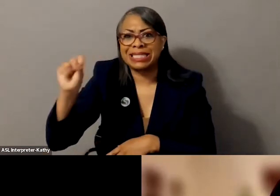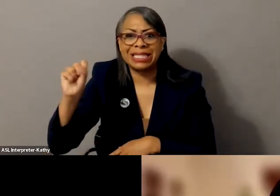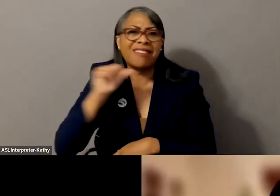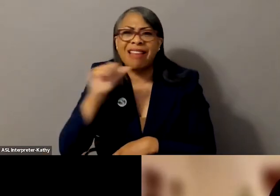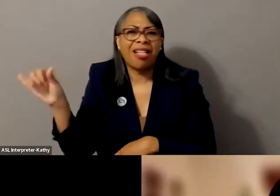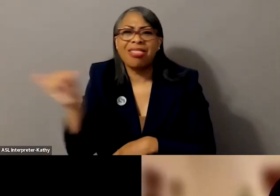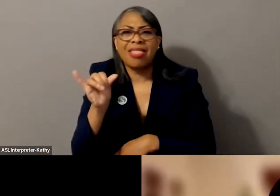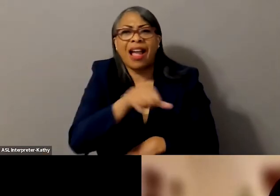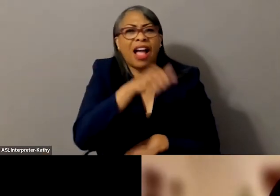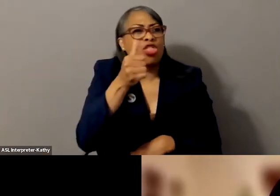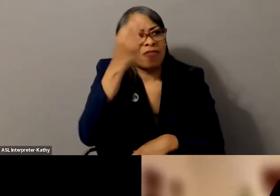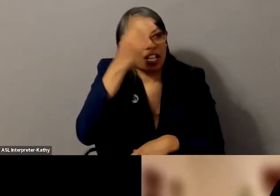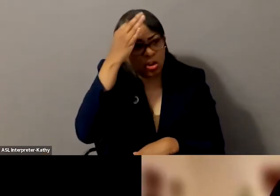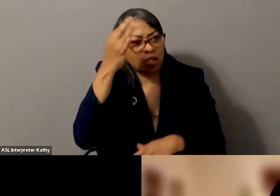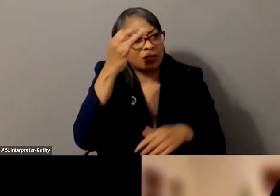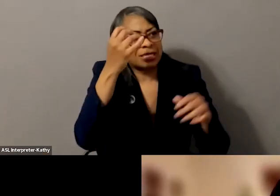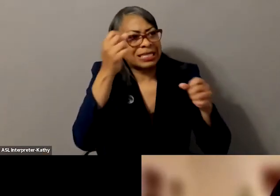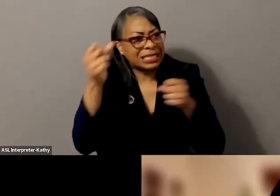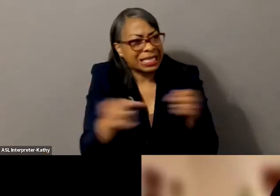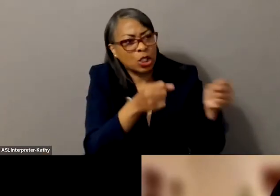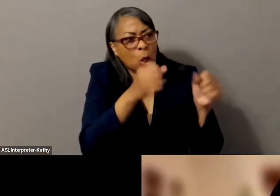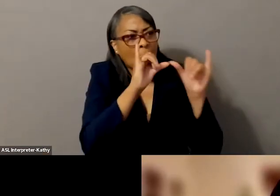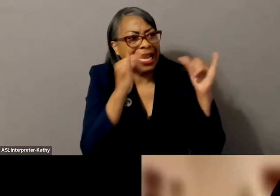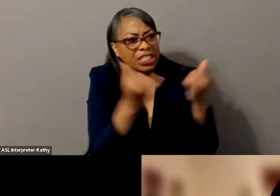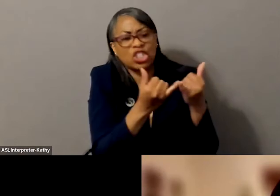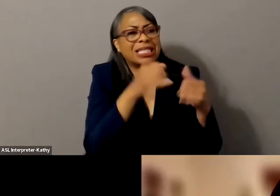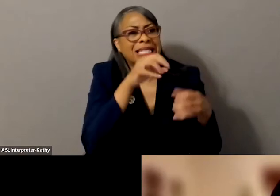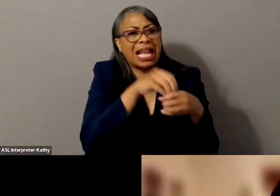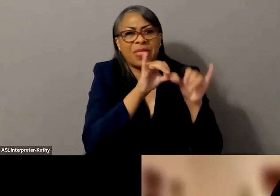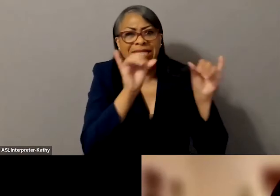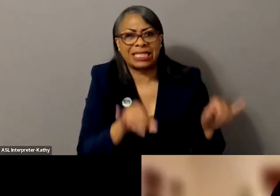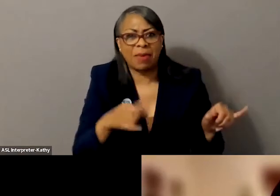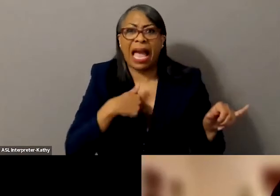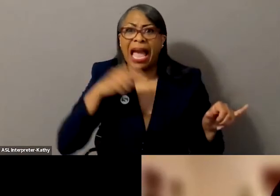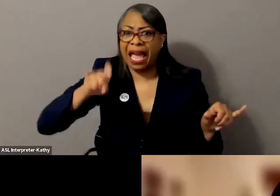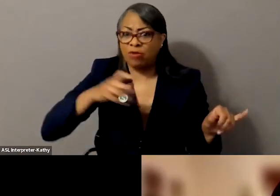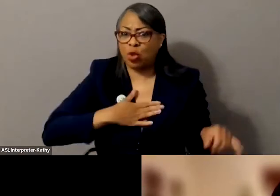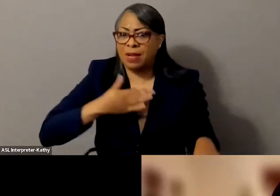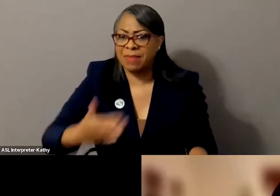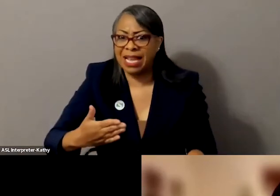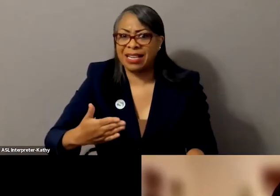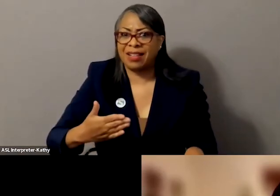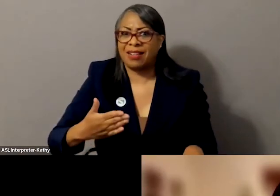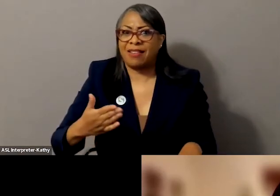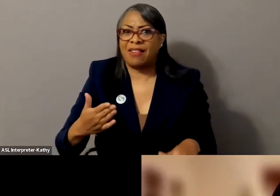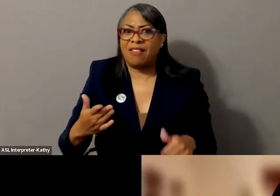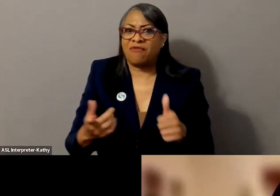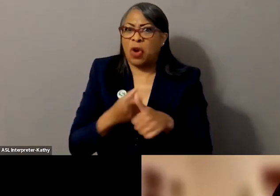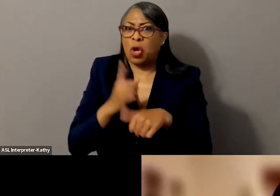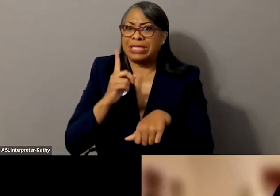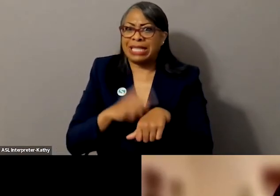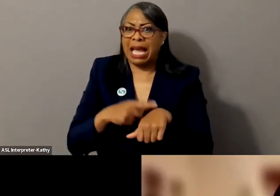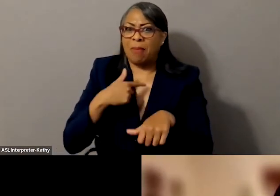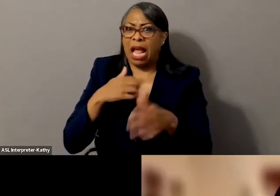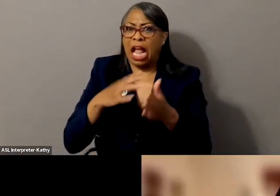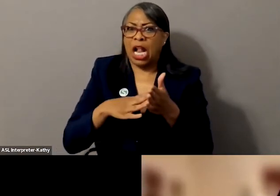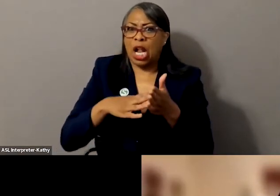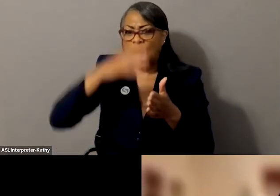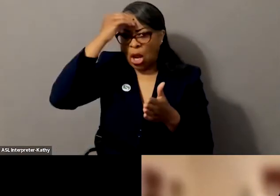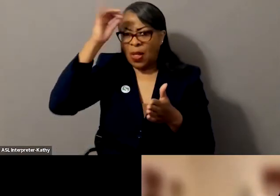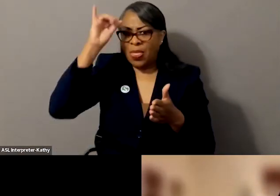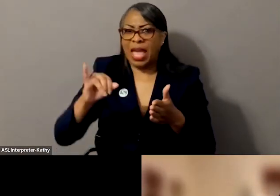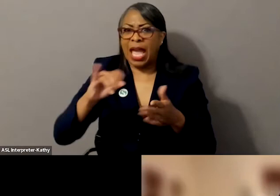federal statistical agencies in the center and in the system. I have to admit, I don't think I knew that until I read your report.